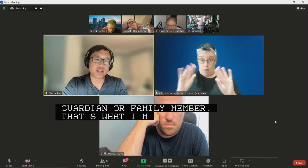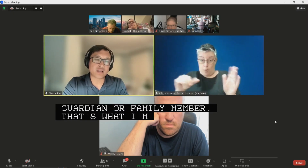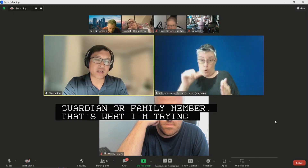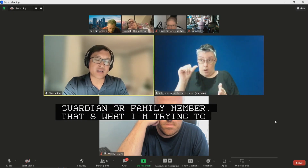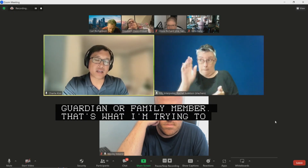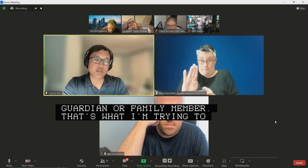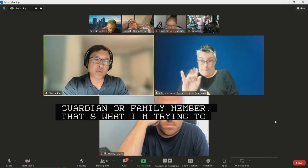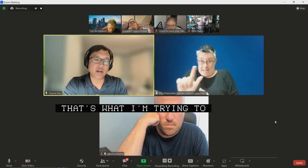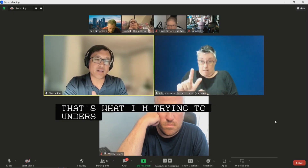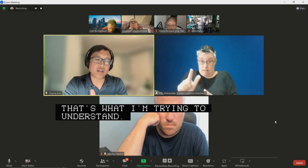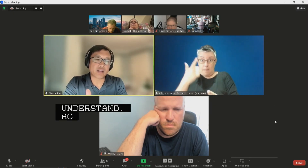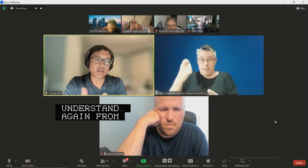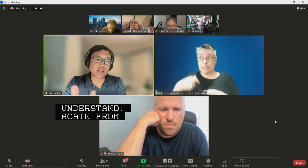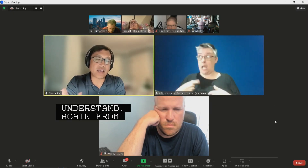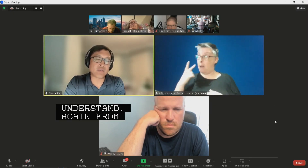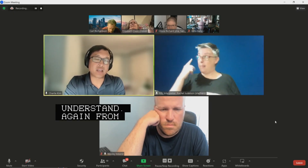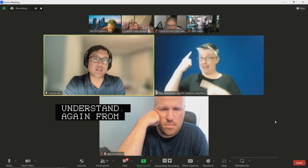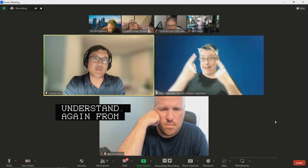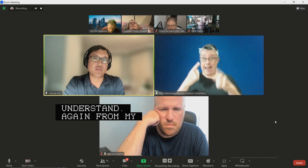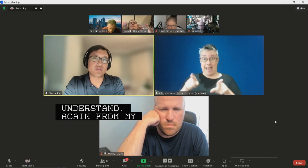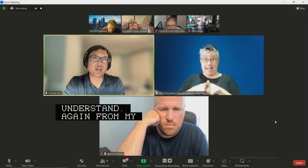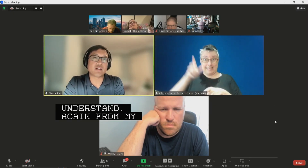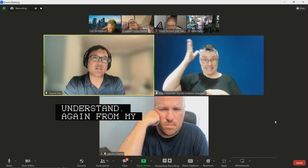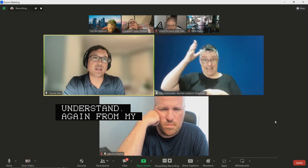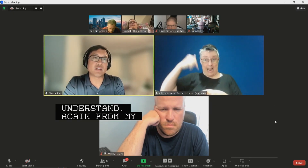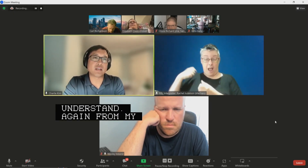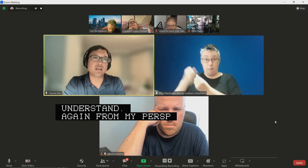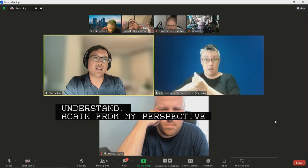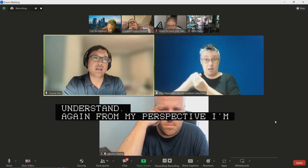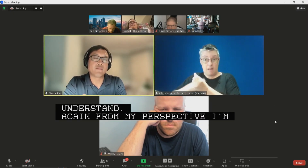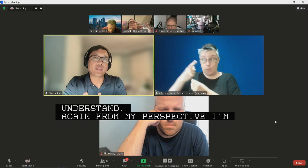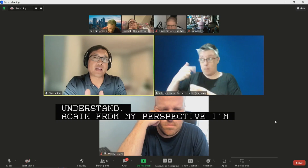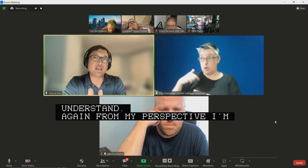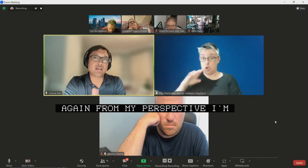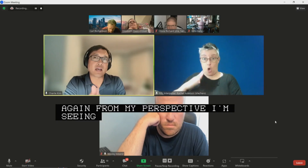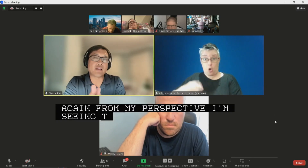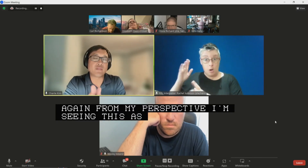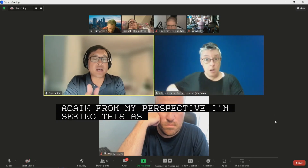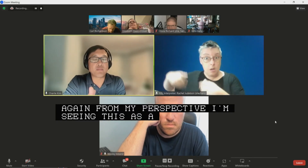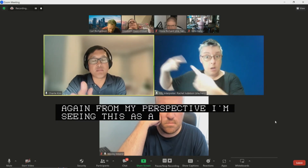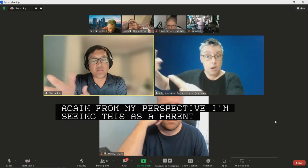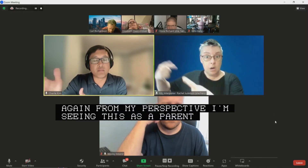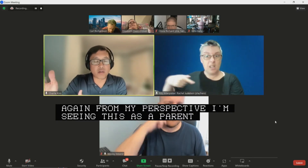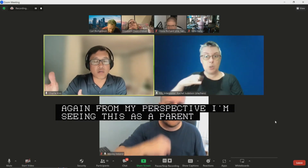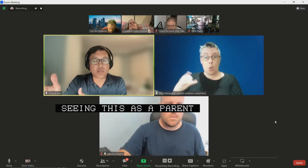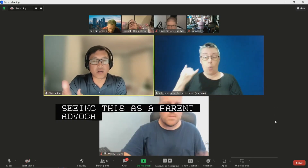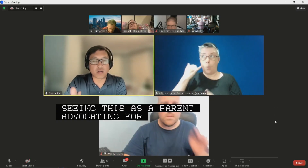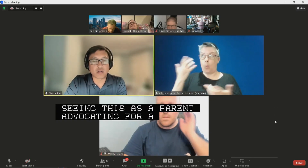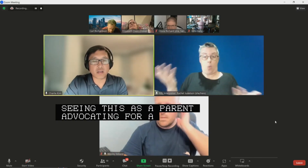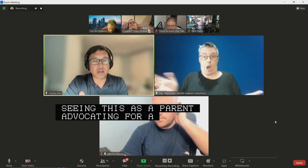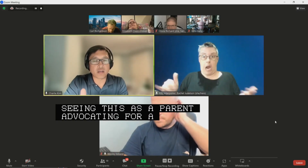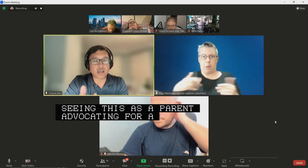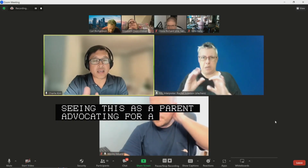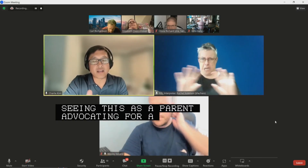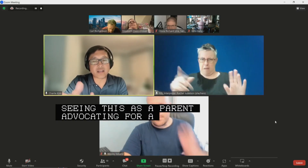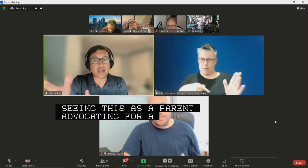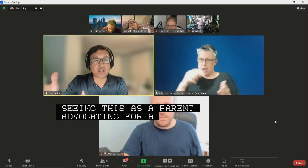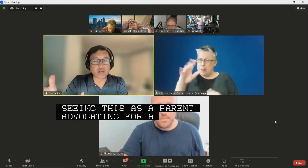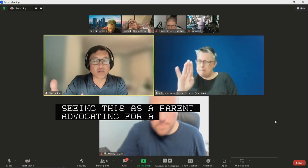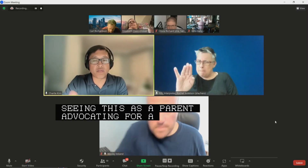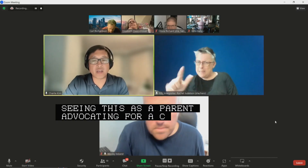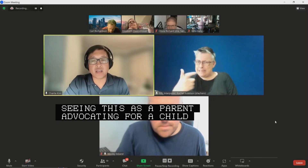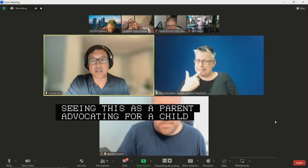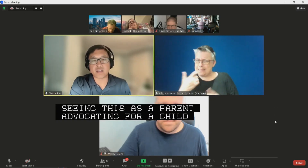here seeing this as a parent that has been advocating for a child, and I have not, you know, getting